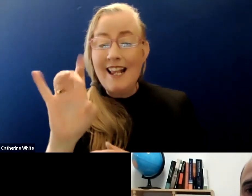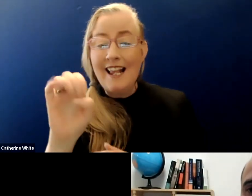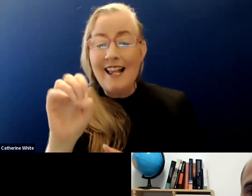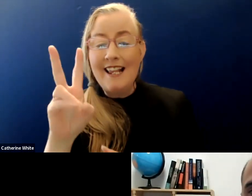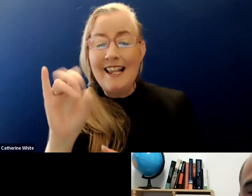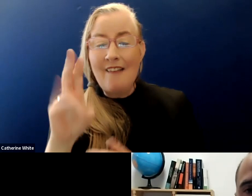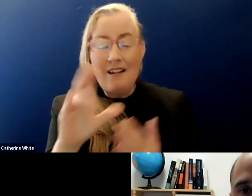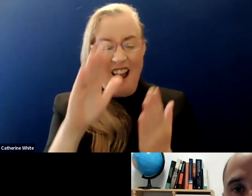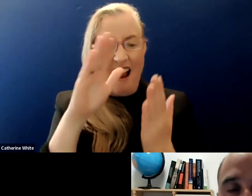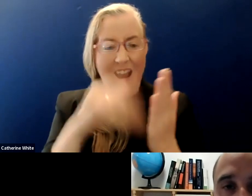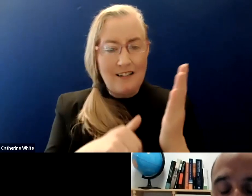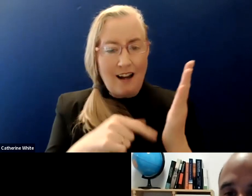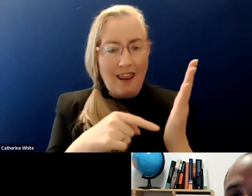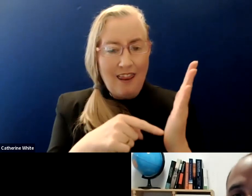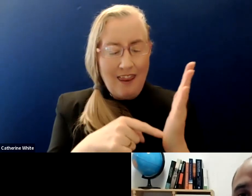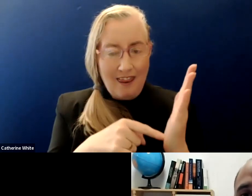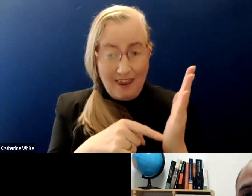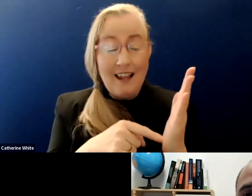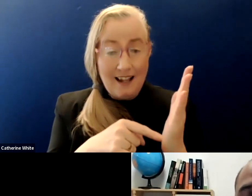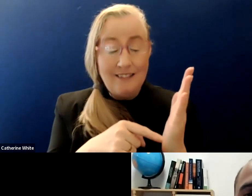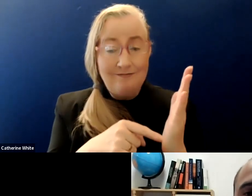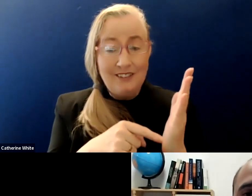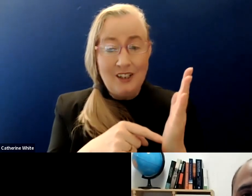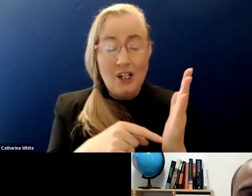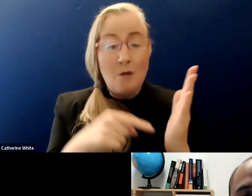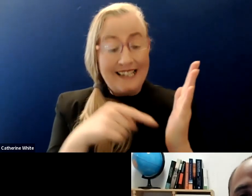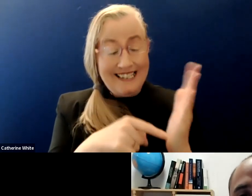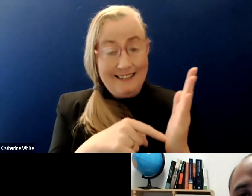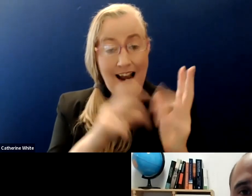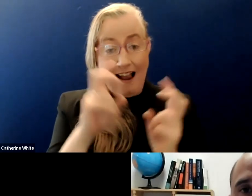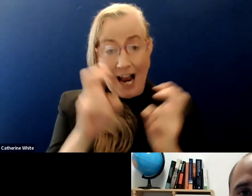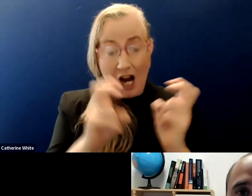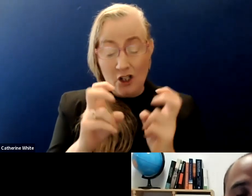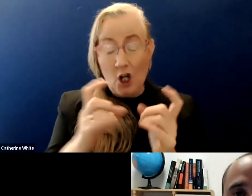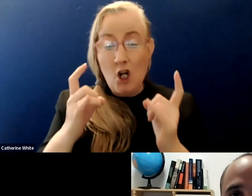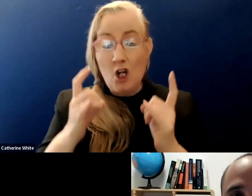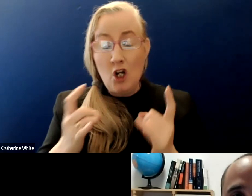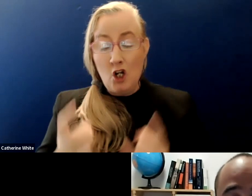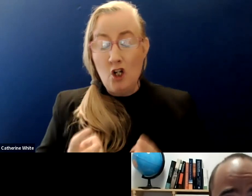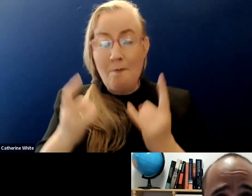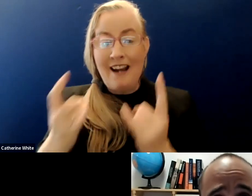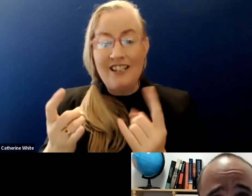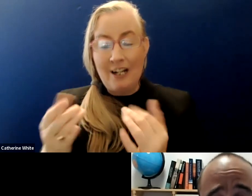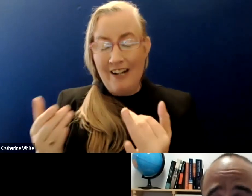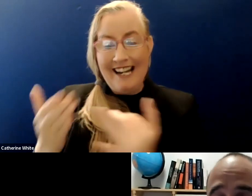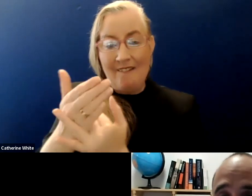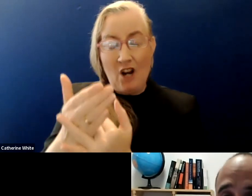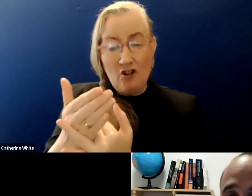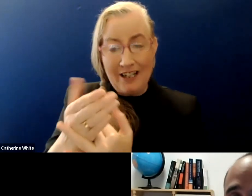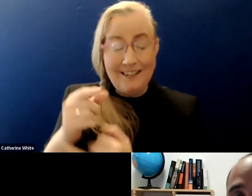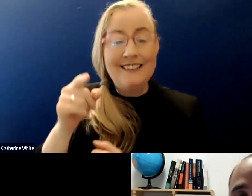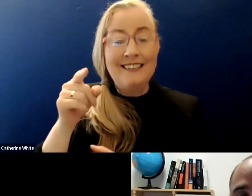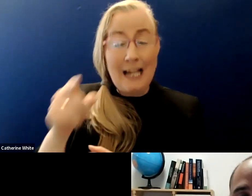symposium in which my article is coming out. So he argues that humanitarian intervention is an act of aggression and perhaps even the crime